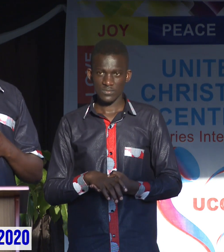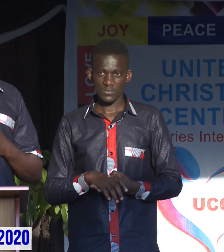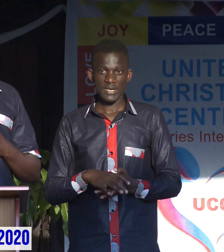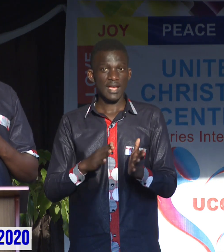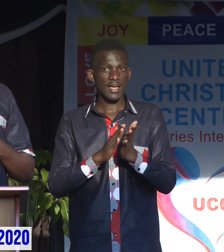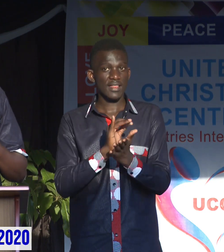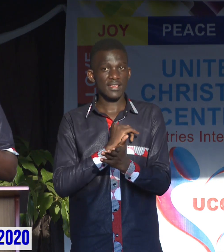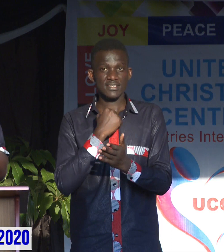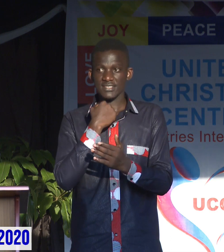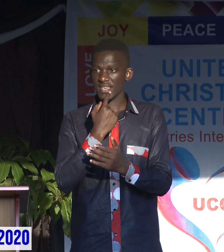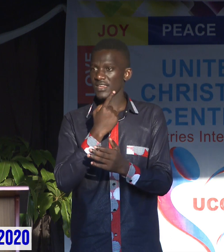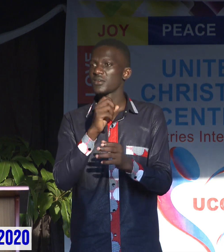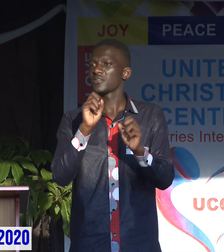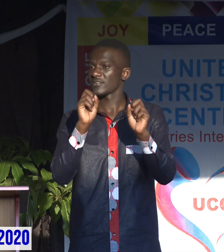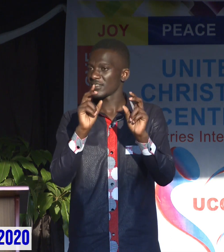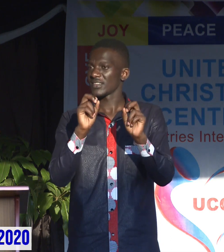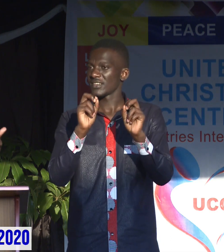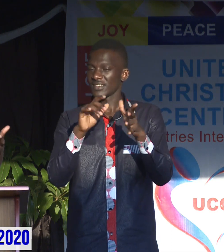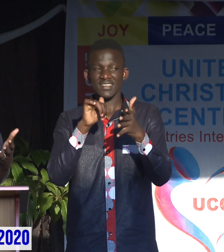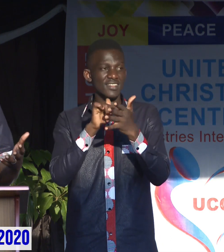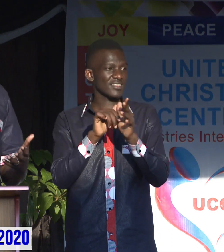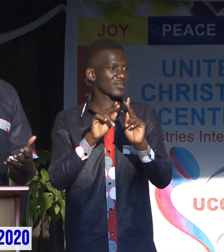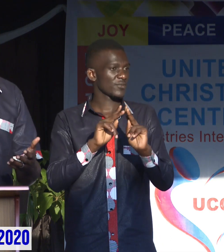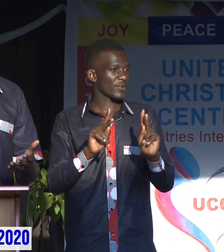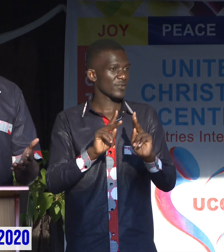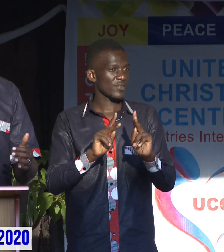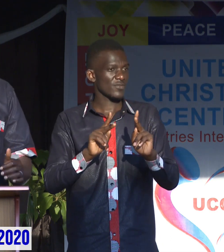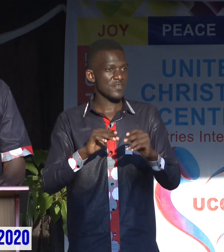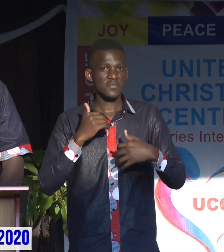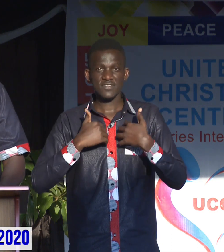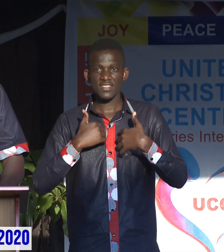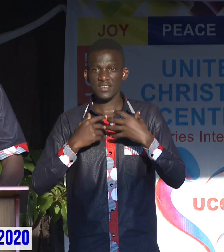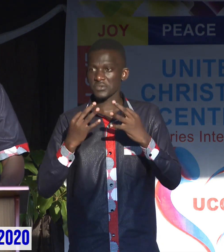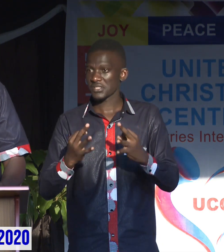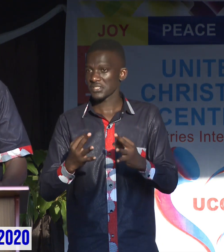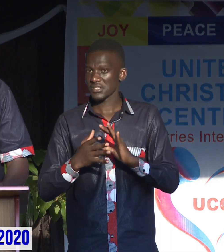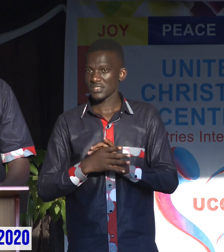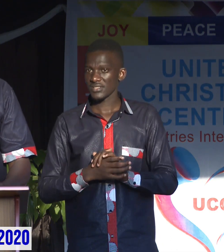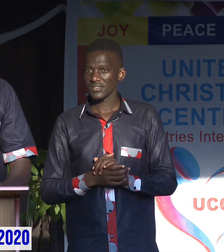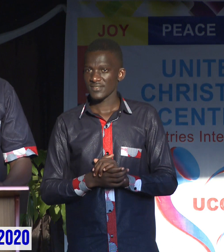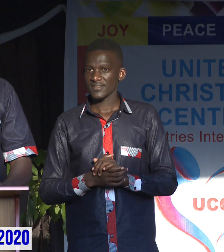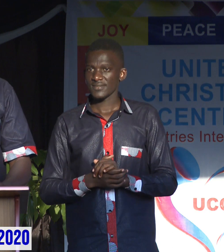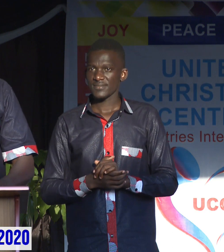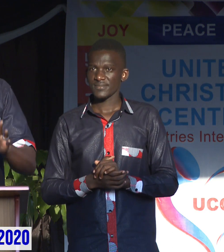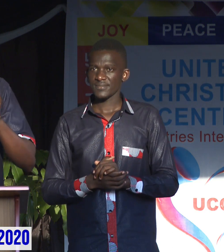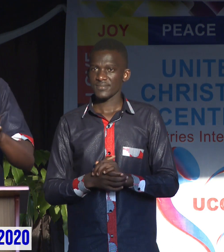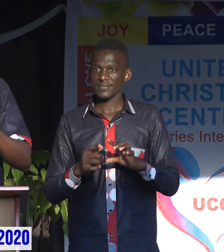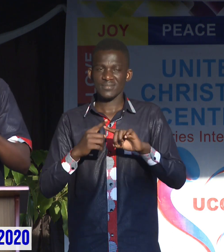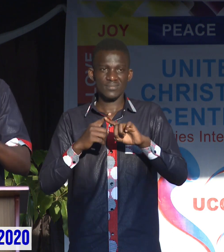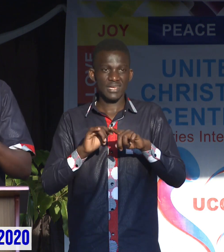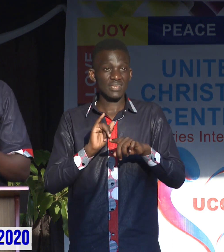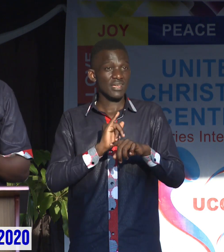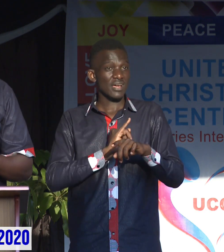And I said, okay, this is going to be a very interesting thing. Nengamba kale kino kigenda kuba kirungi nnyo. Naye ngenda